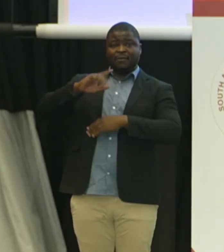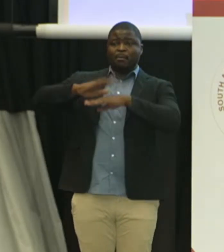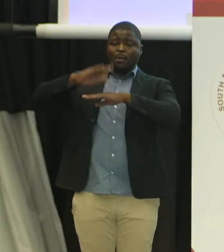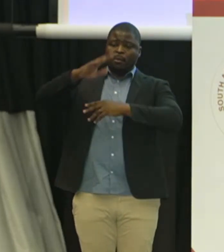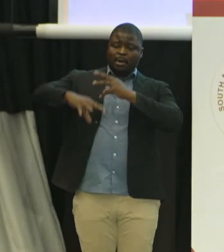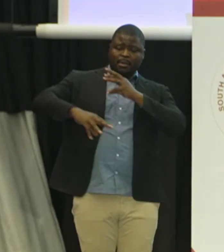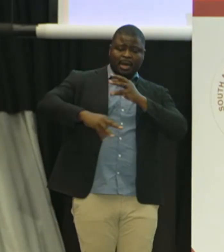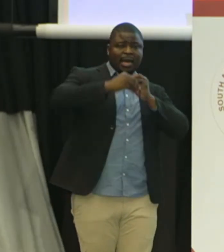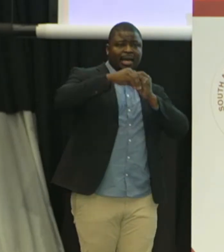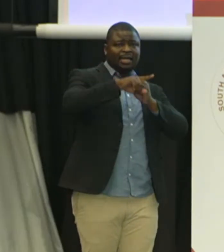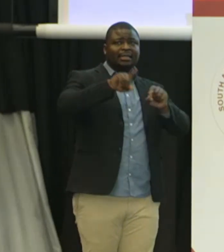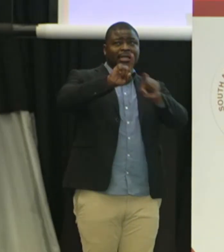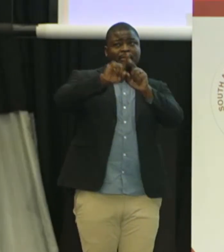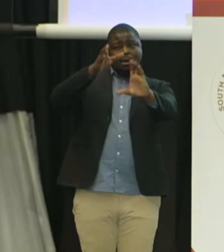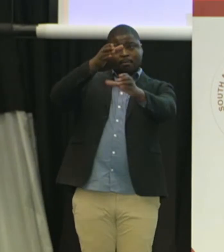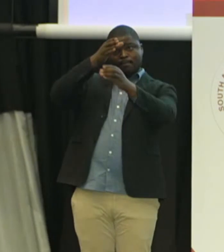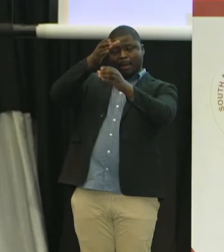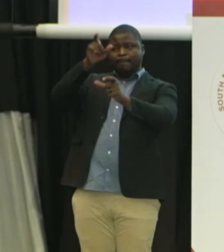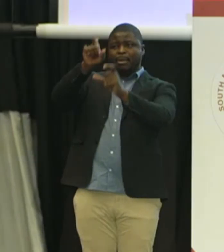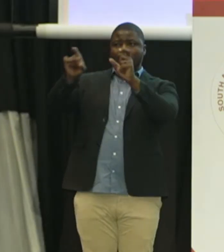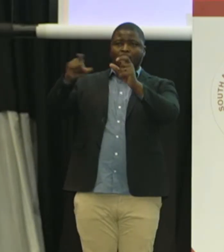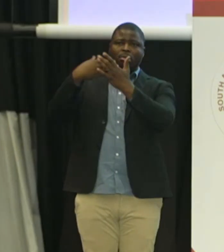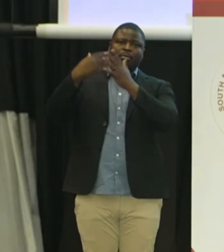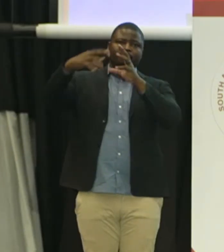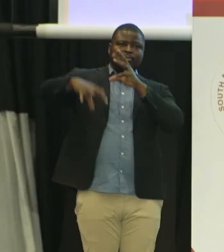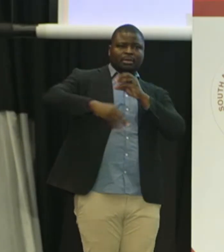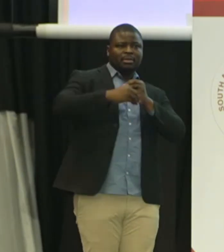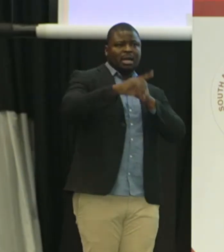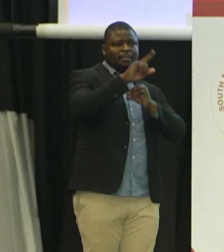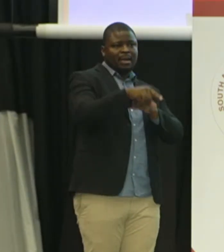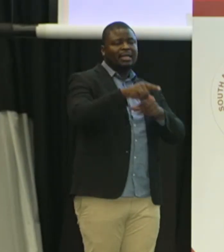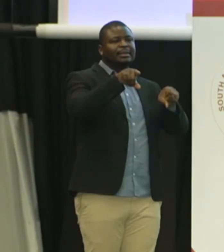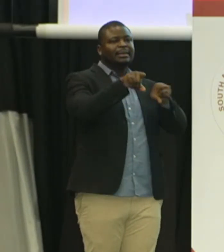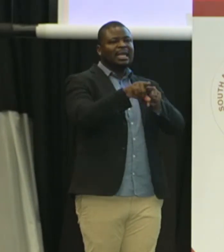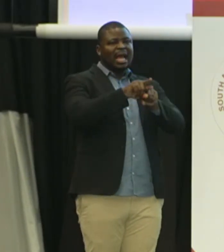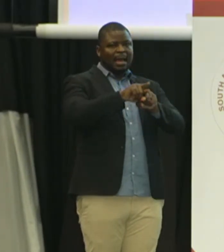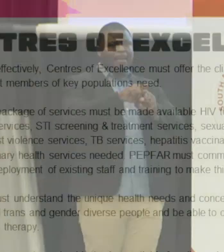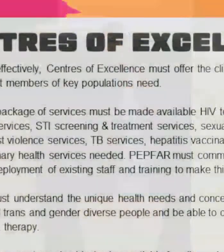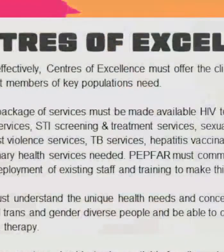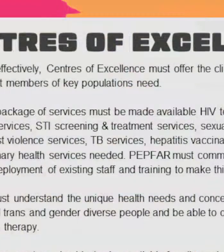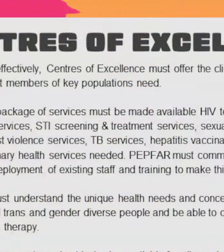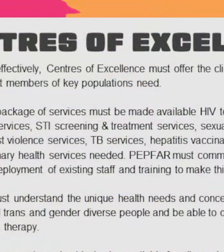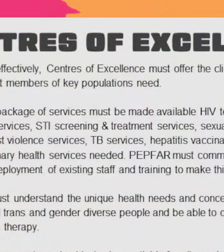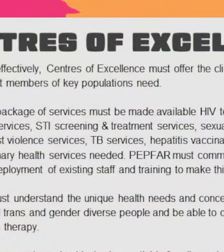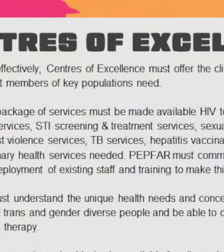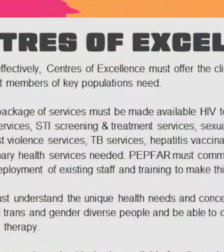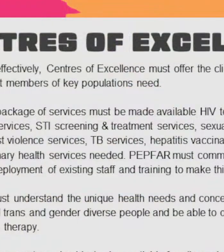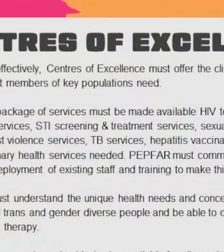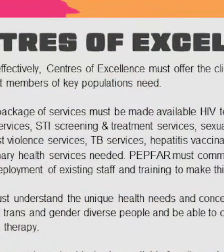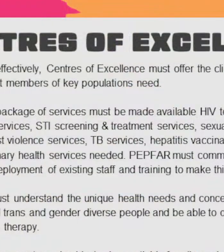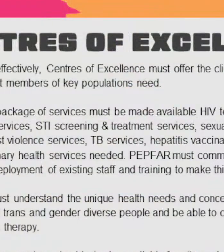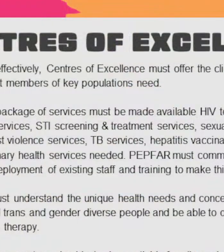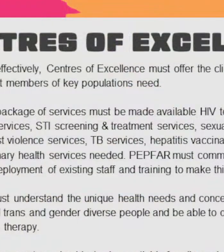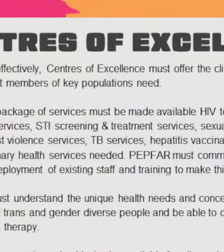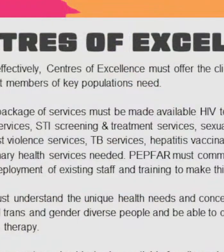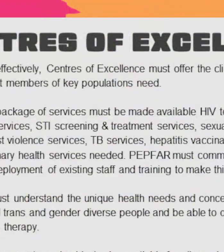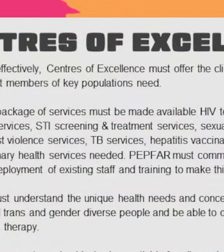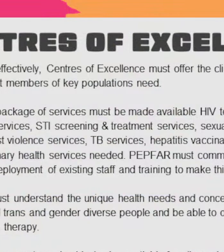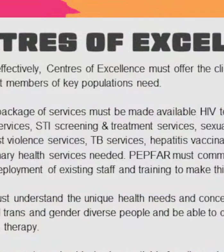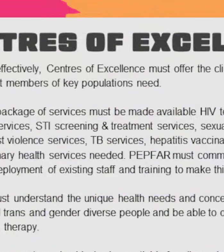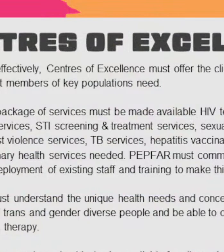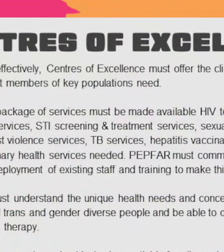needed, minimum package of services, clinicians need to understand the unique needs